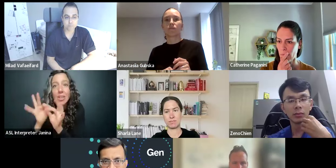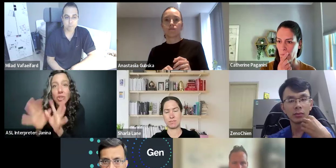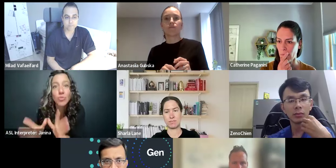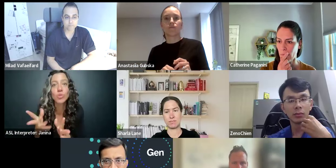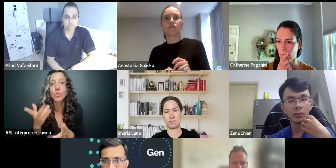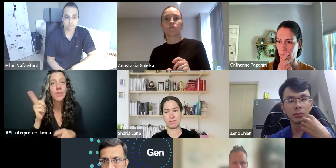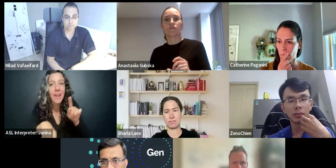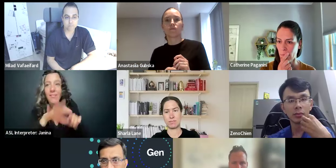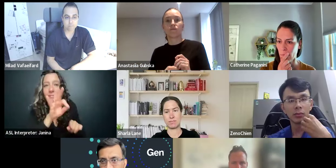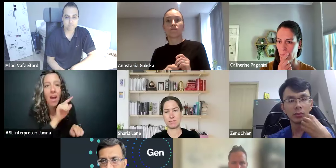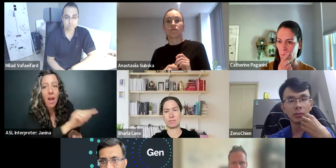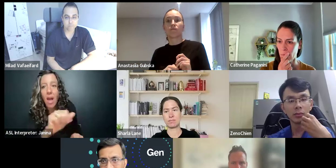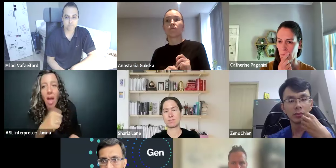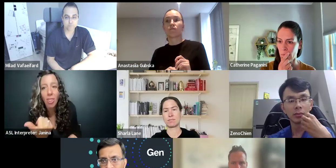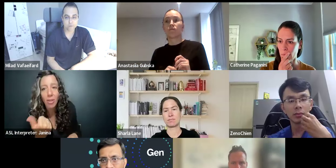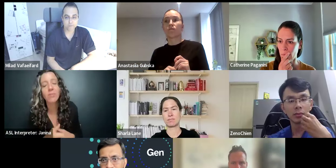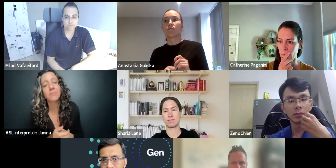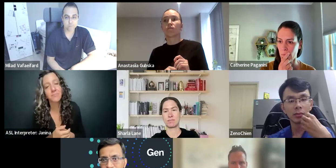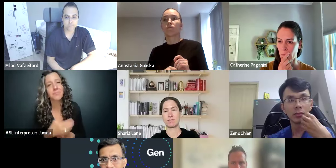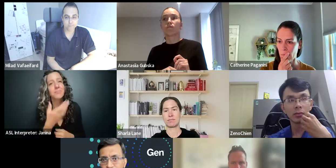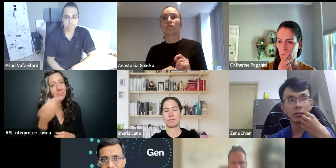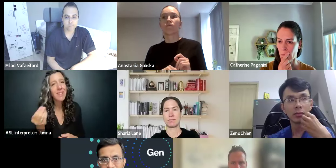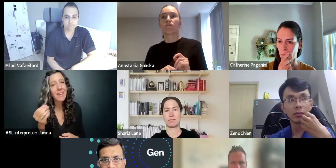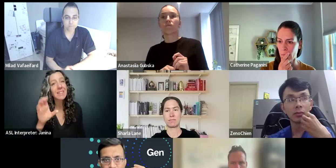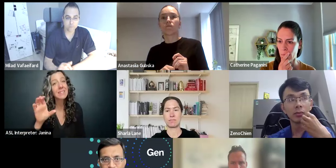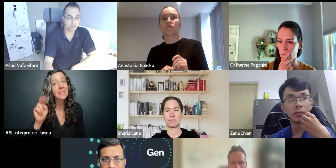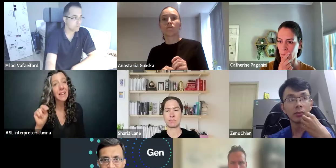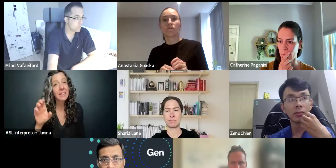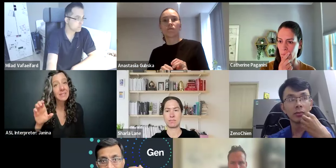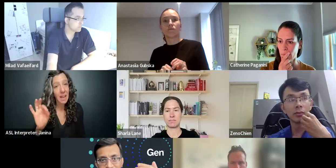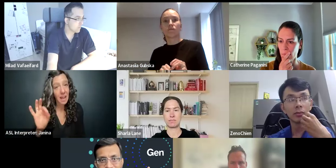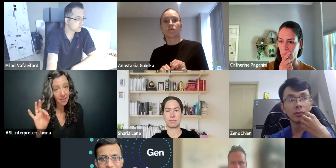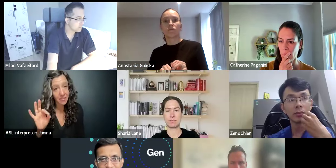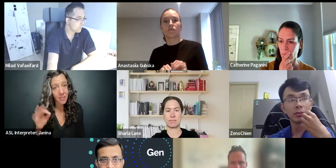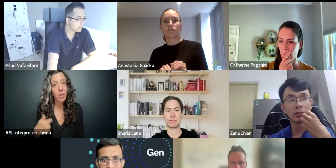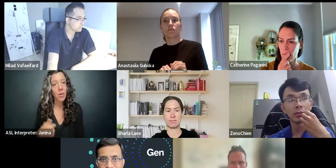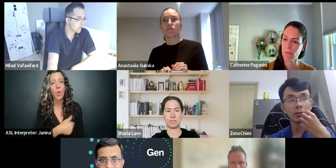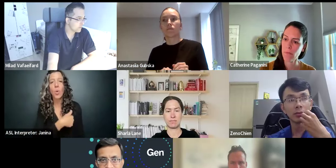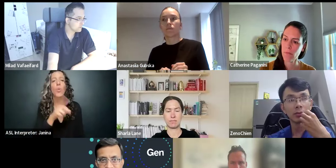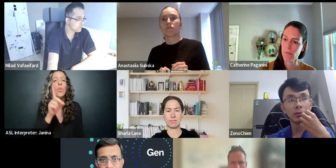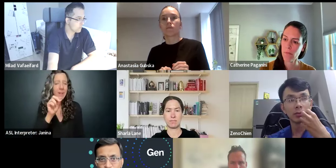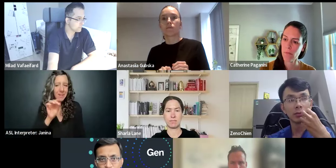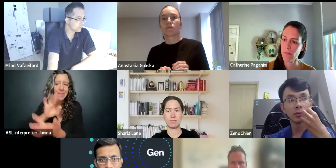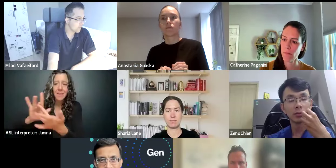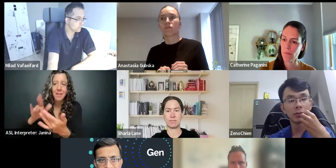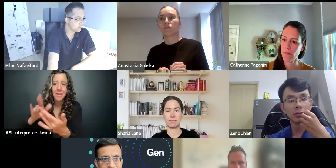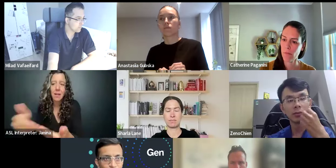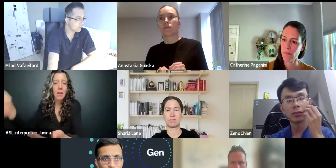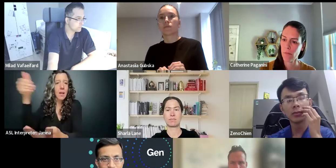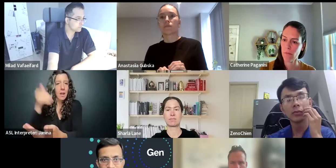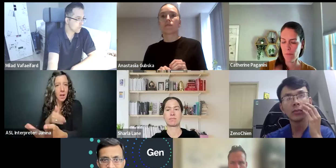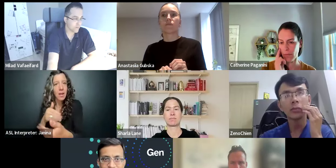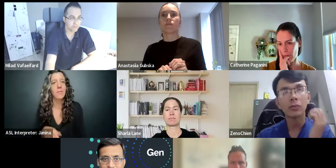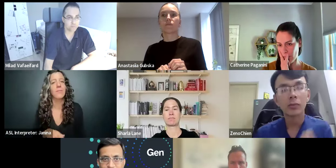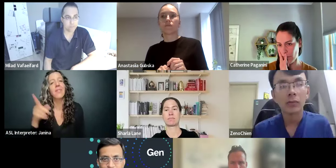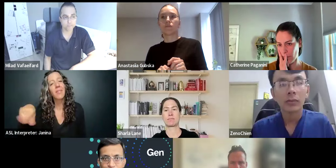And CNCF is able to do it because we reach out to them very well ahead in advance. They know we are meeting, they know